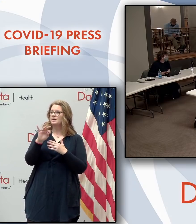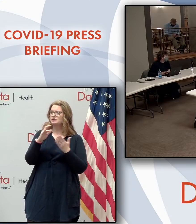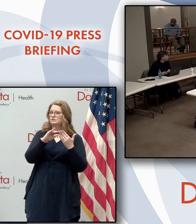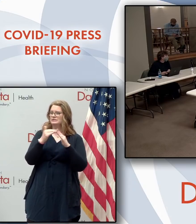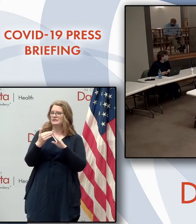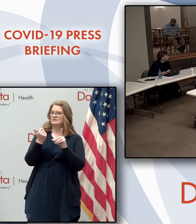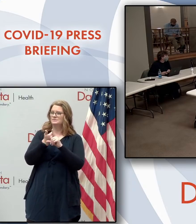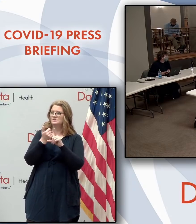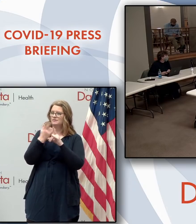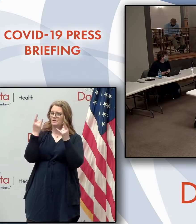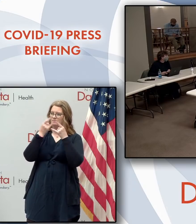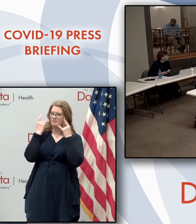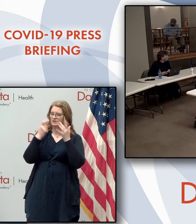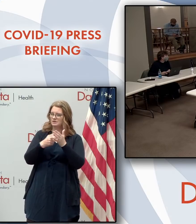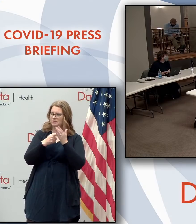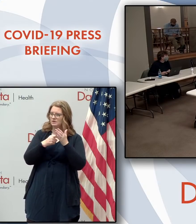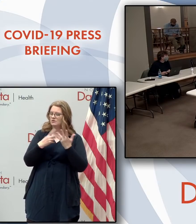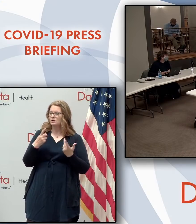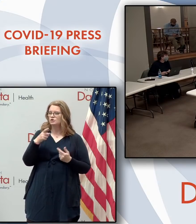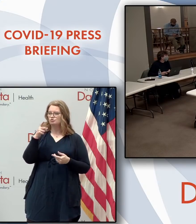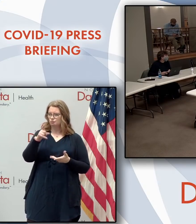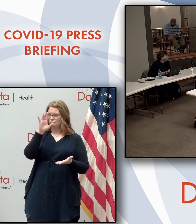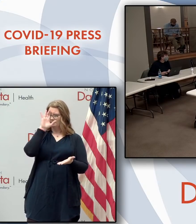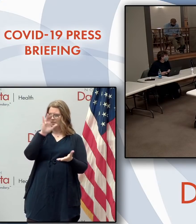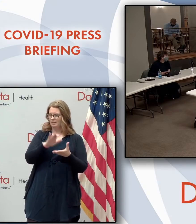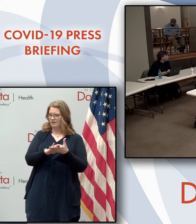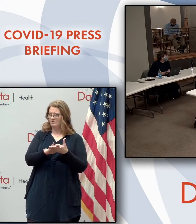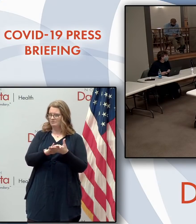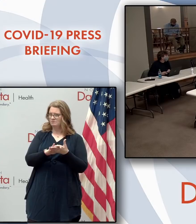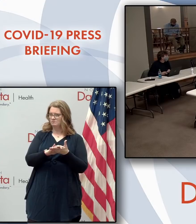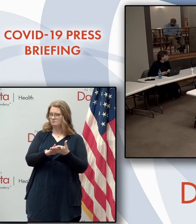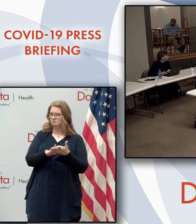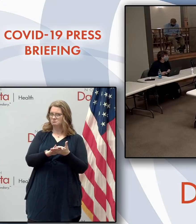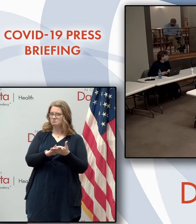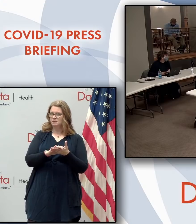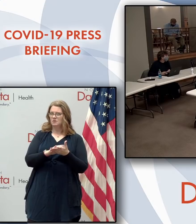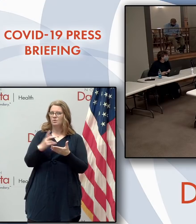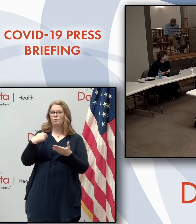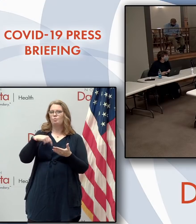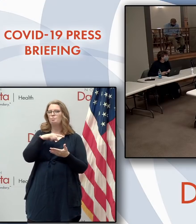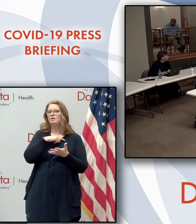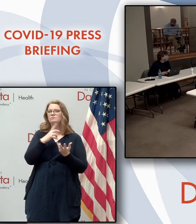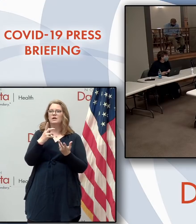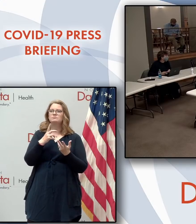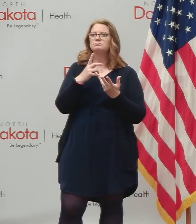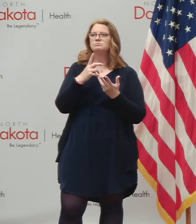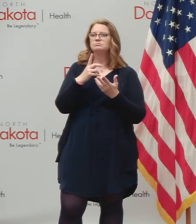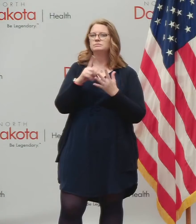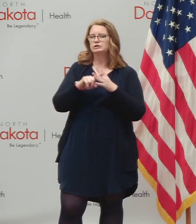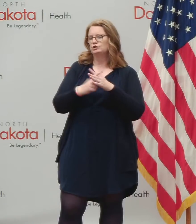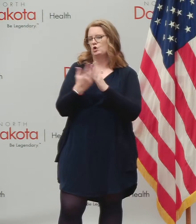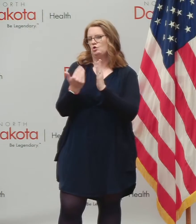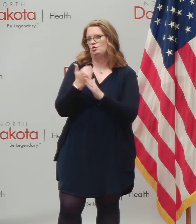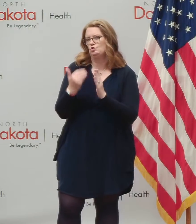in place," end quote. Do you believe that we have turned the corner in a positive sense?